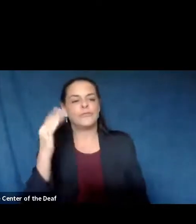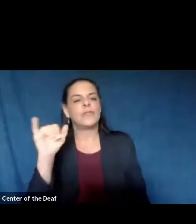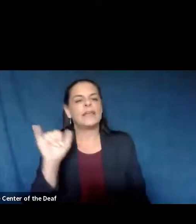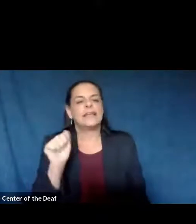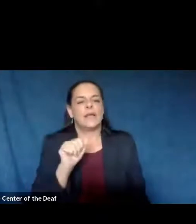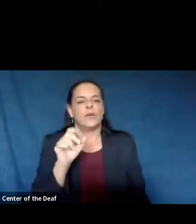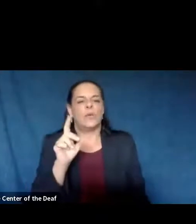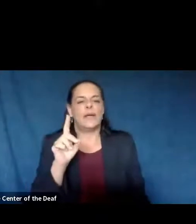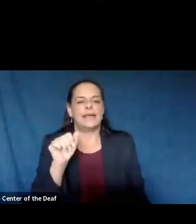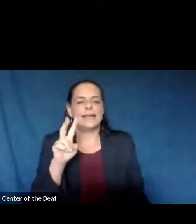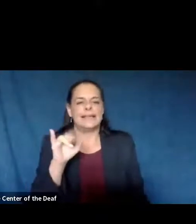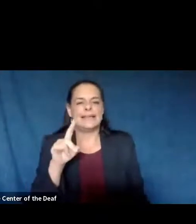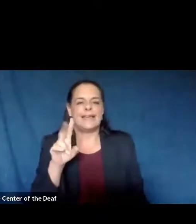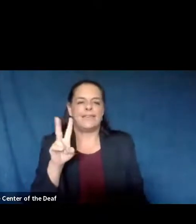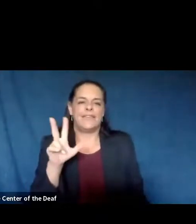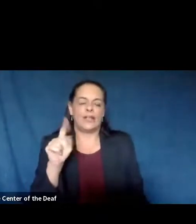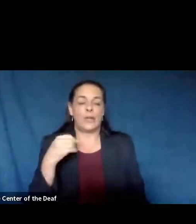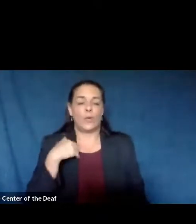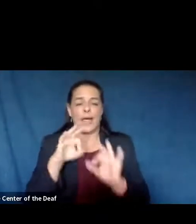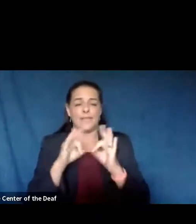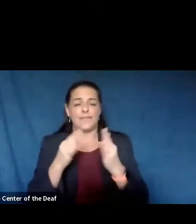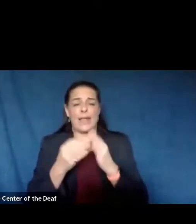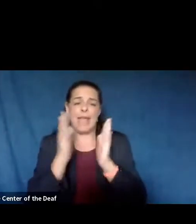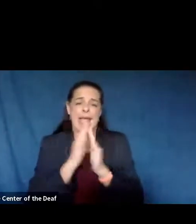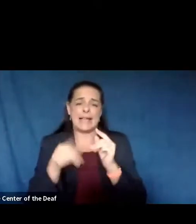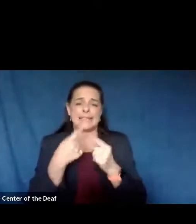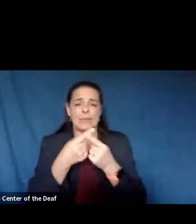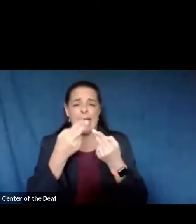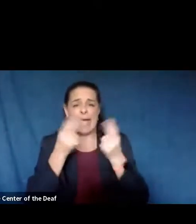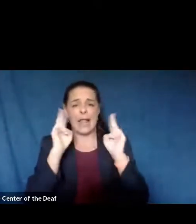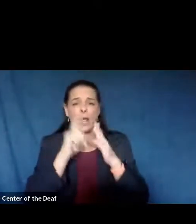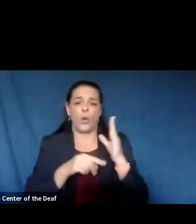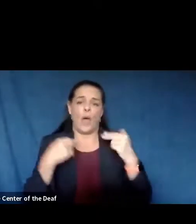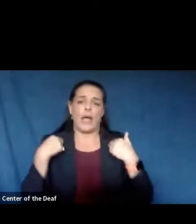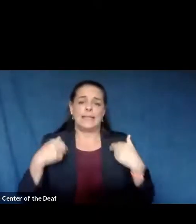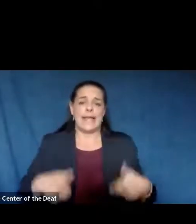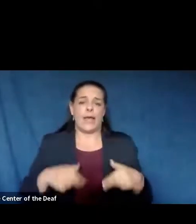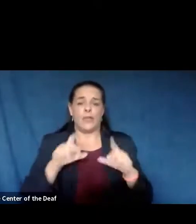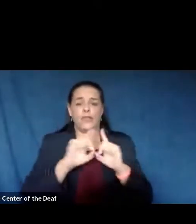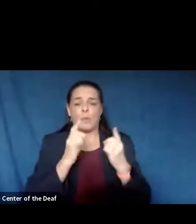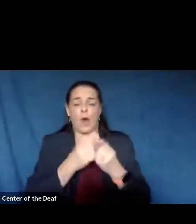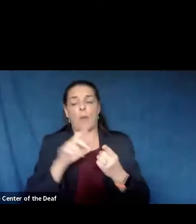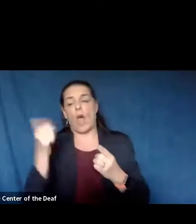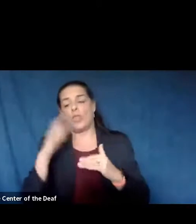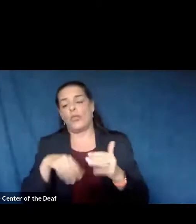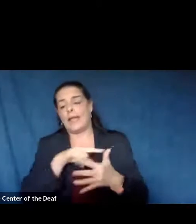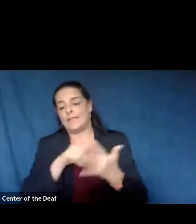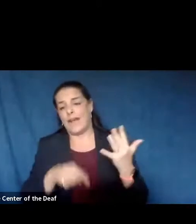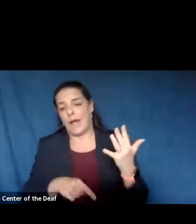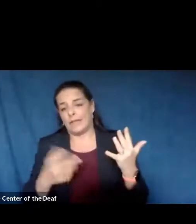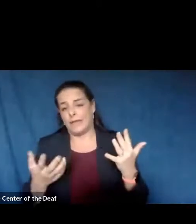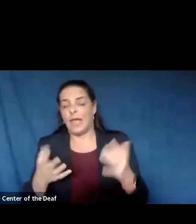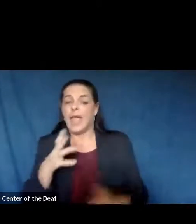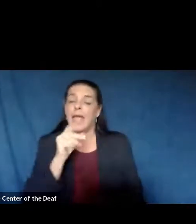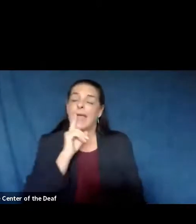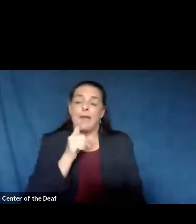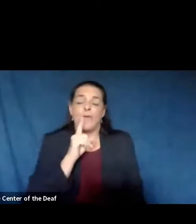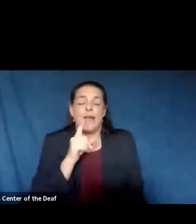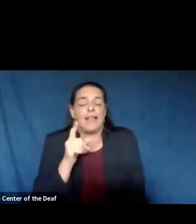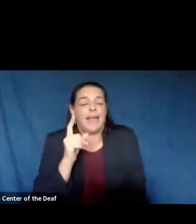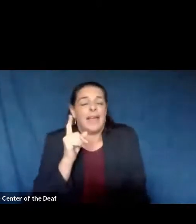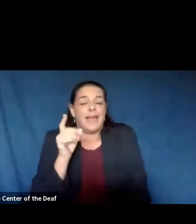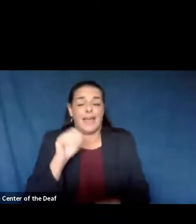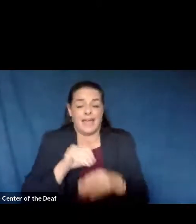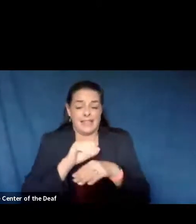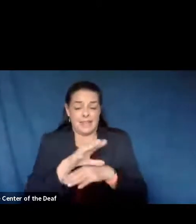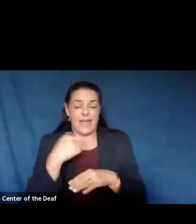with WVLT. We are having families reach out about Halloween. What is the health department's advice other than the 5 core actions? And that's really, I think you're going to see the advice that